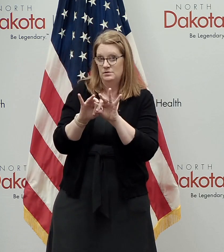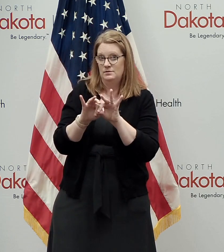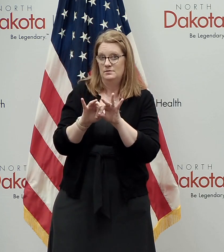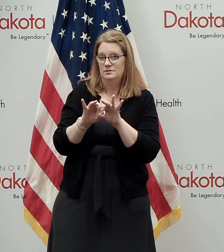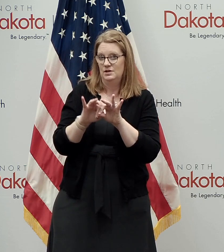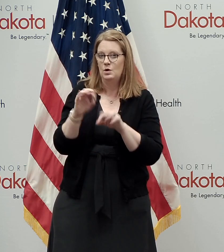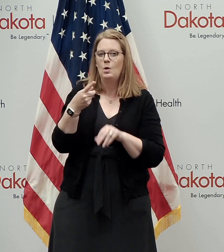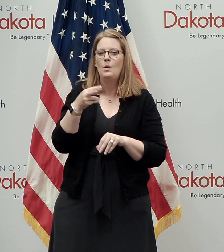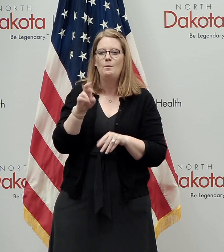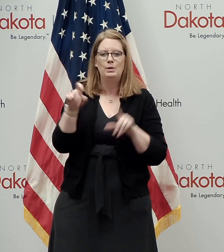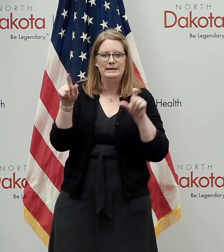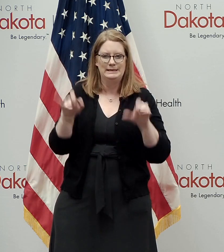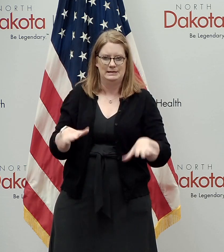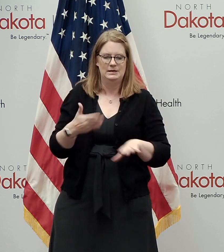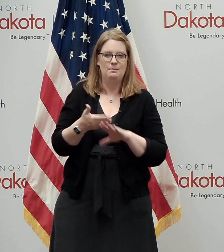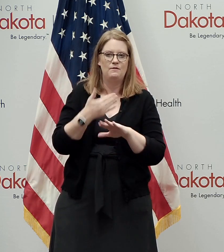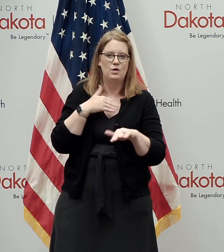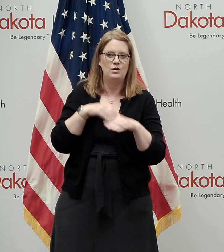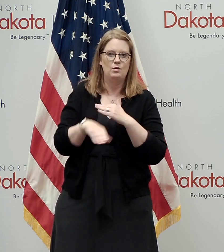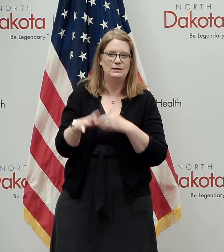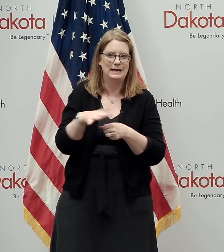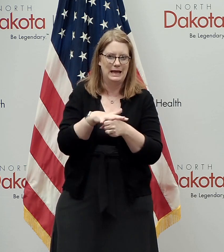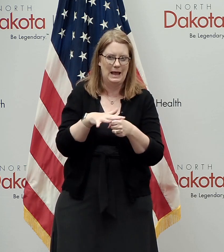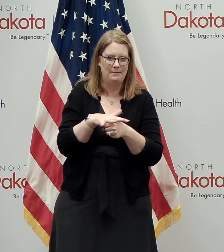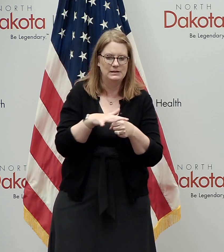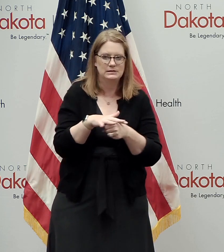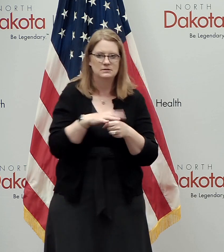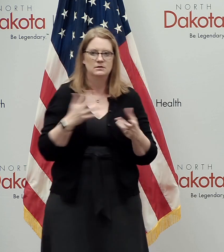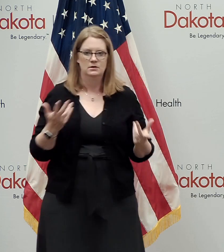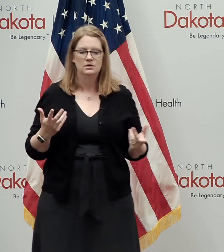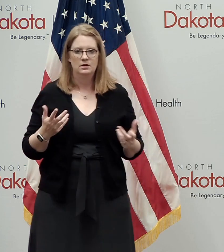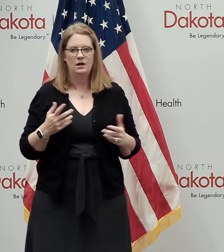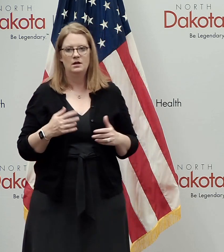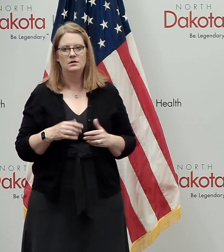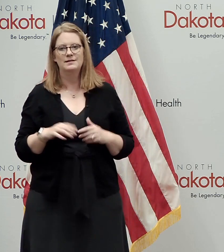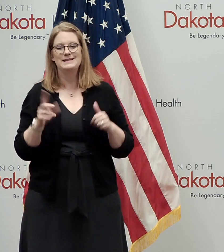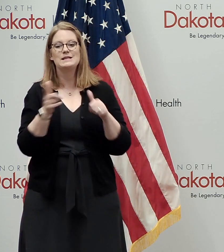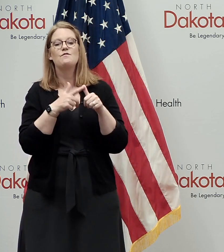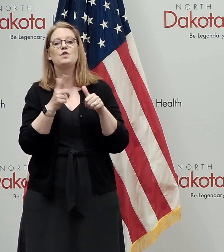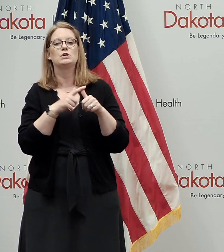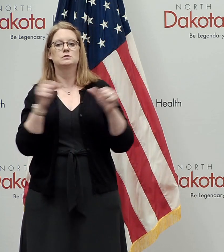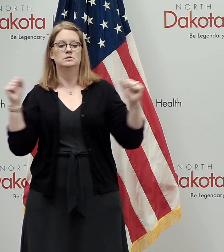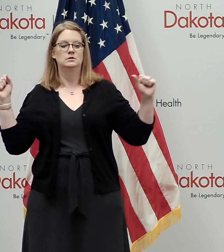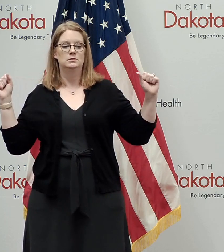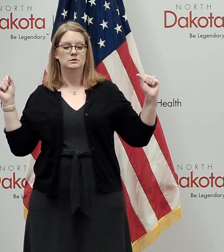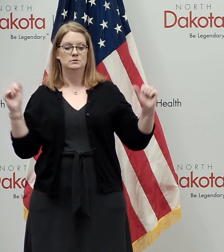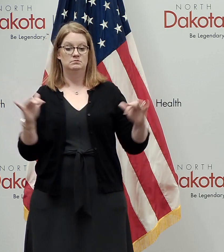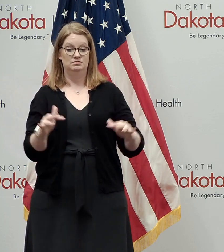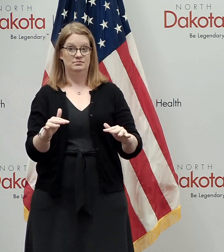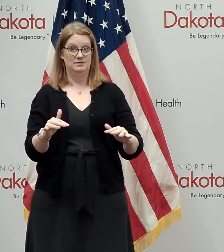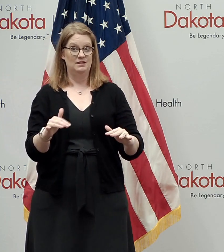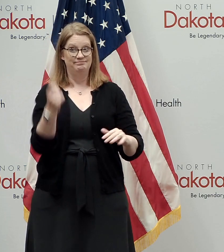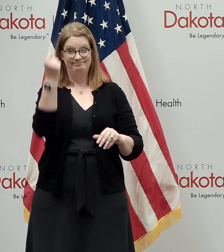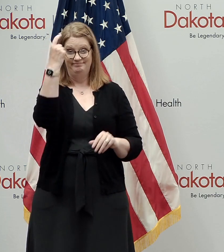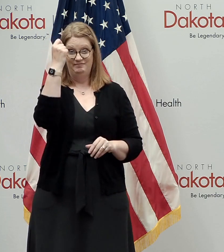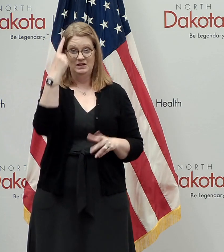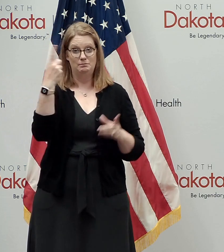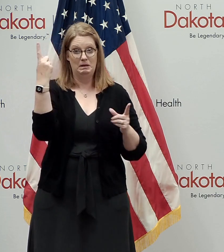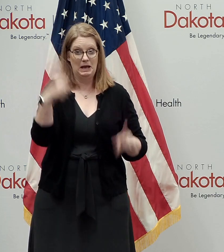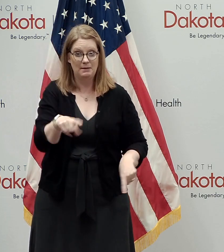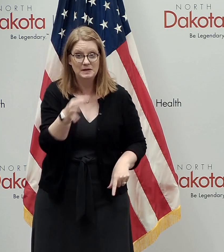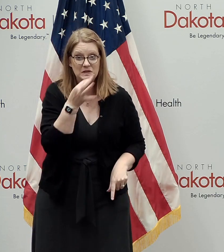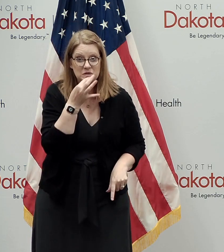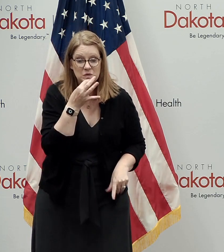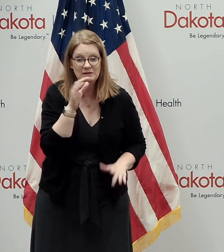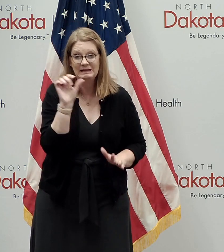campus, and I can give you the link of that national reporting. So that's the initial wave, and there's a big wave coming, right? Tens